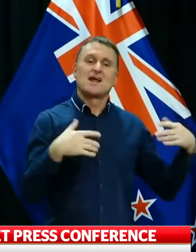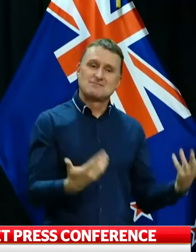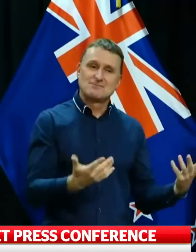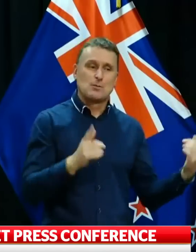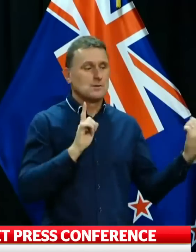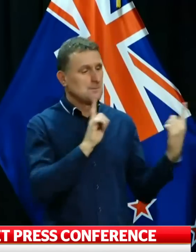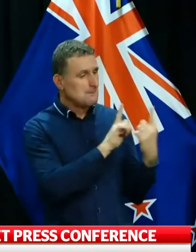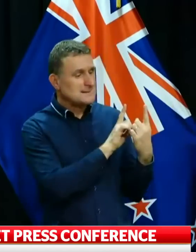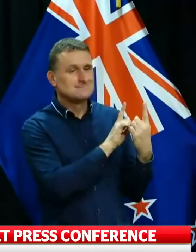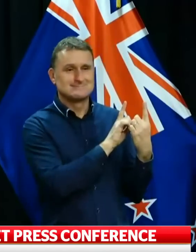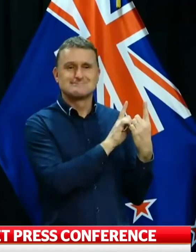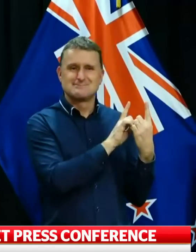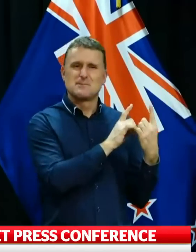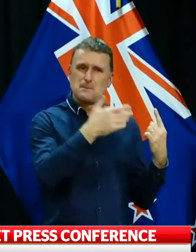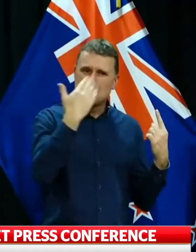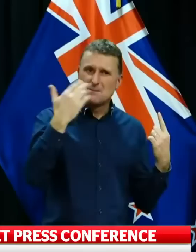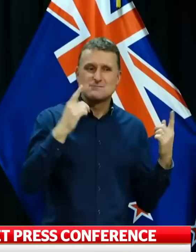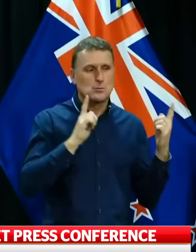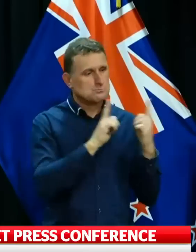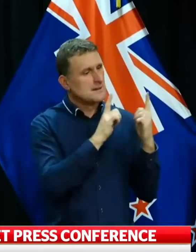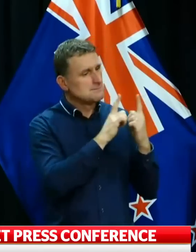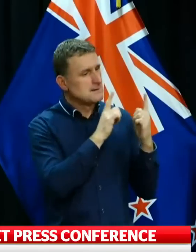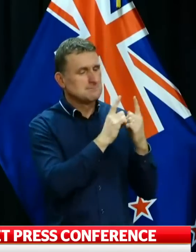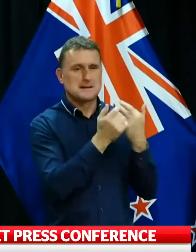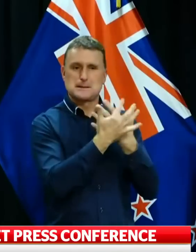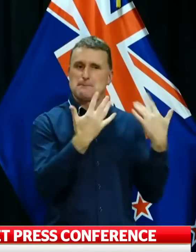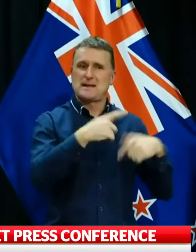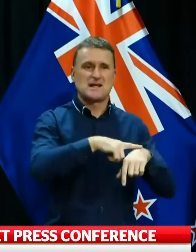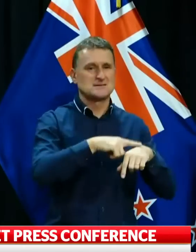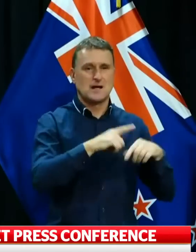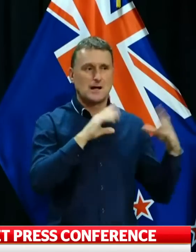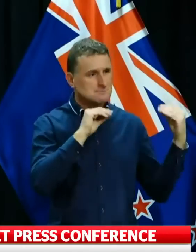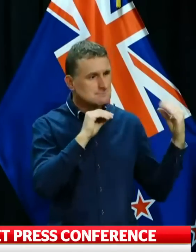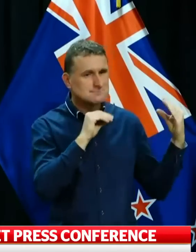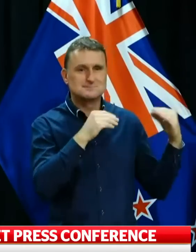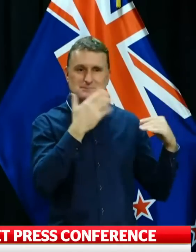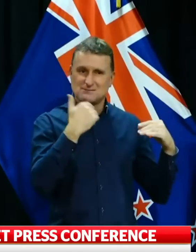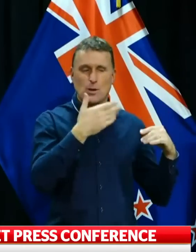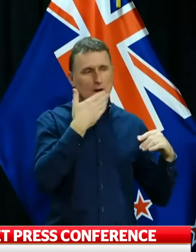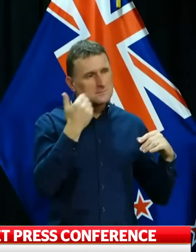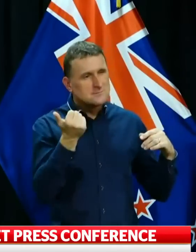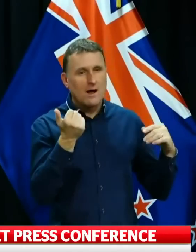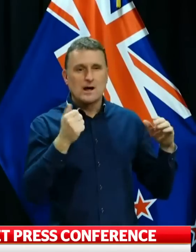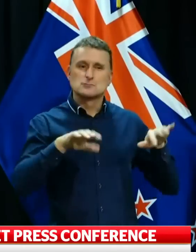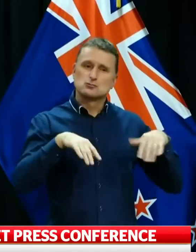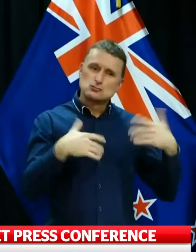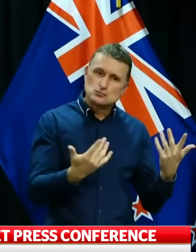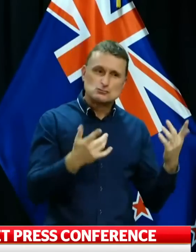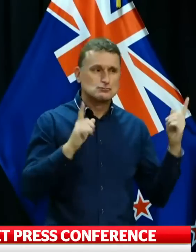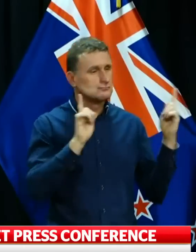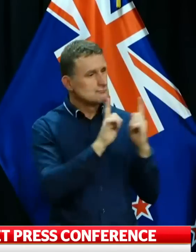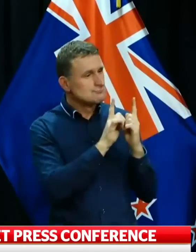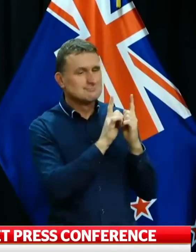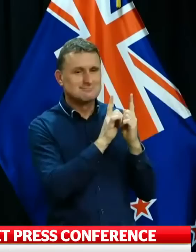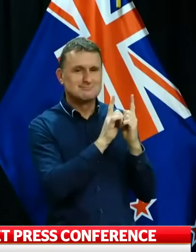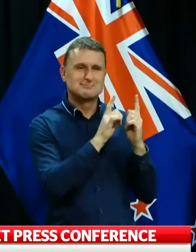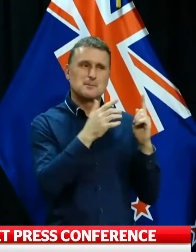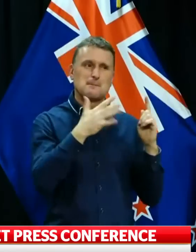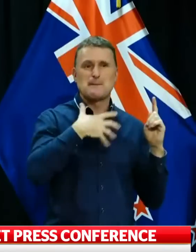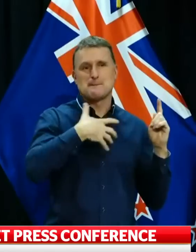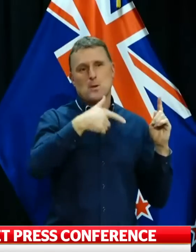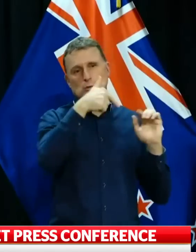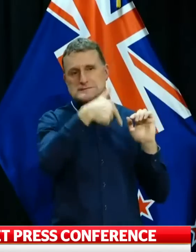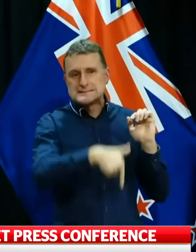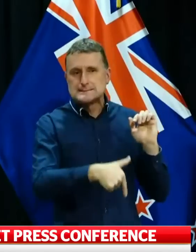fact that we've met before. We've had many conversations before. It is a chance to get into a little bit more of a deeper